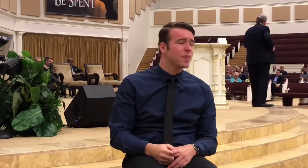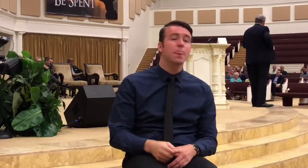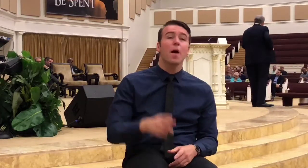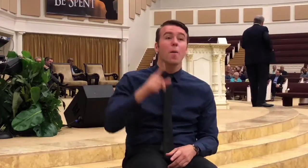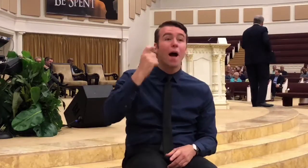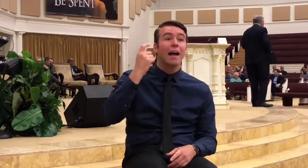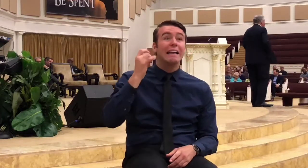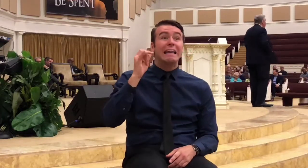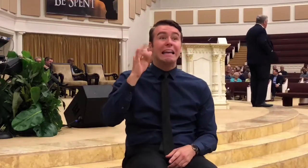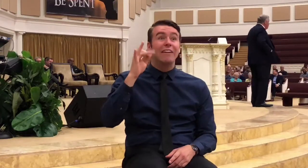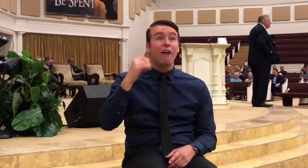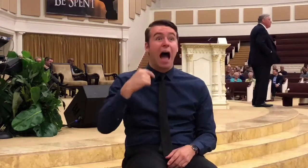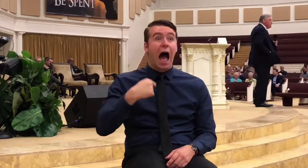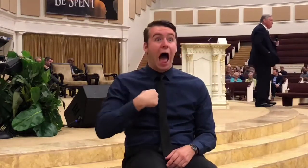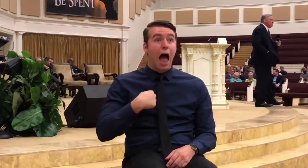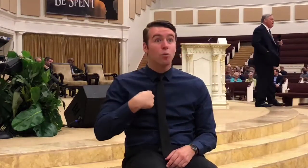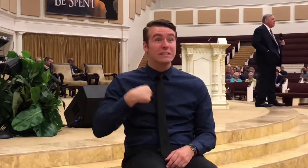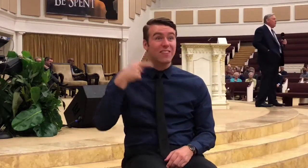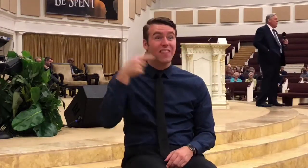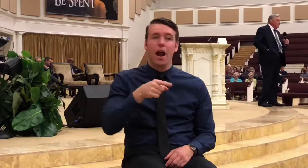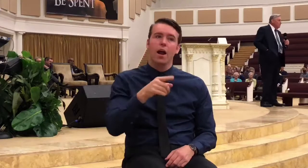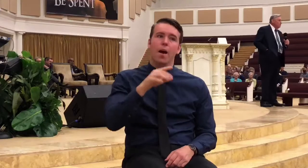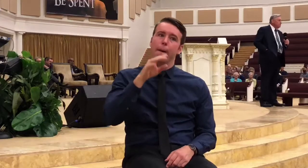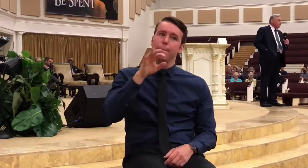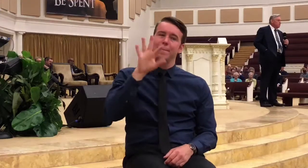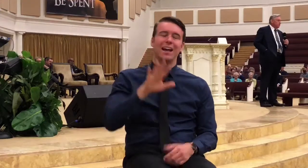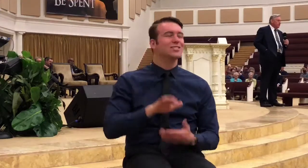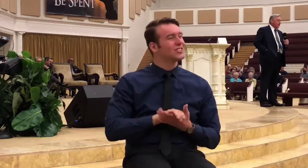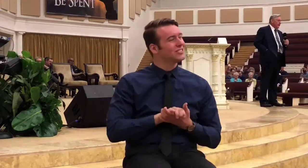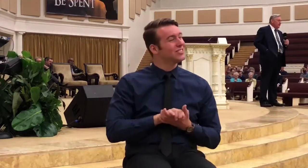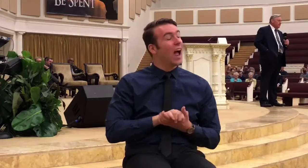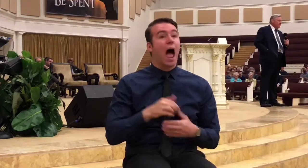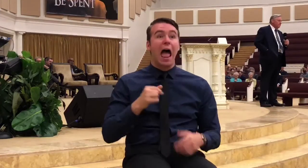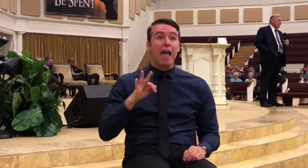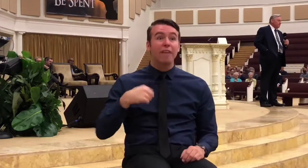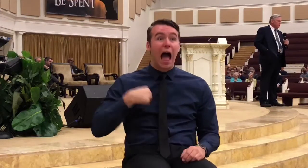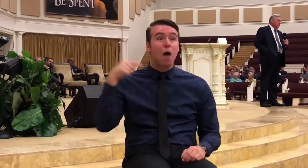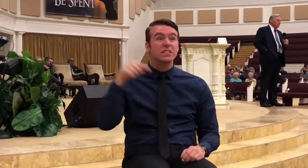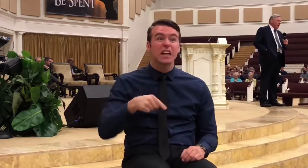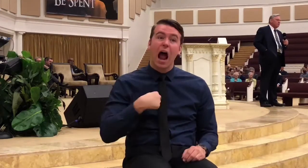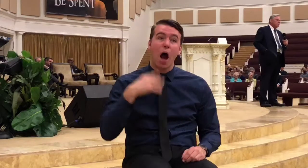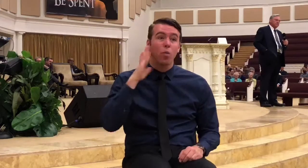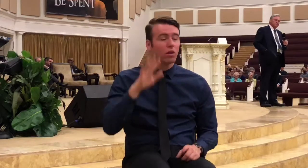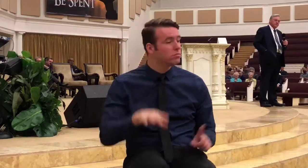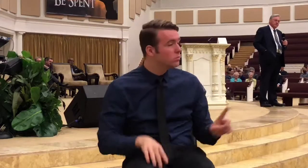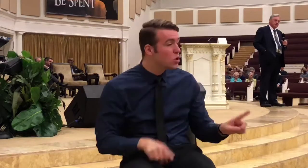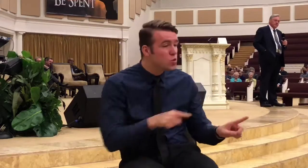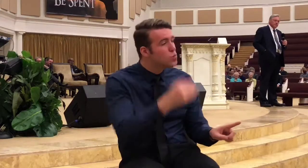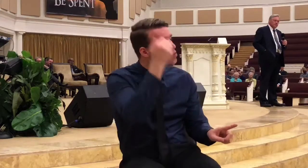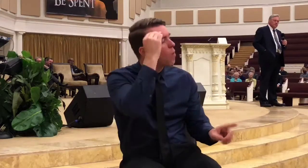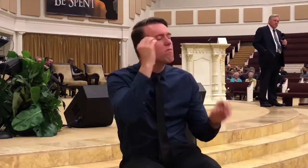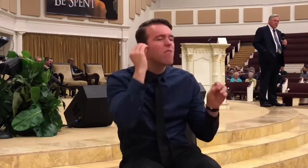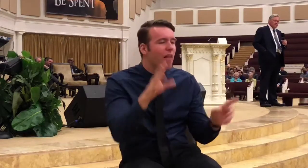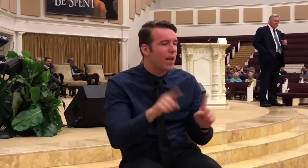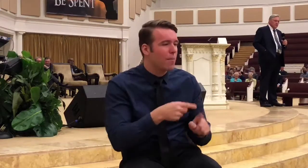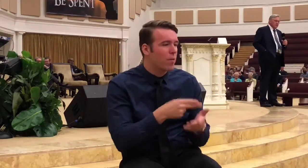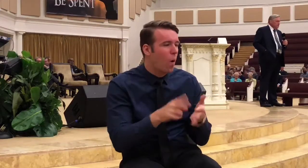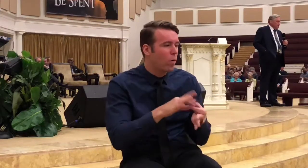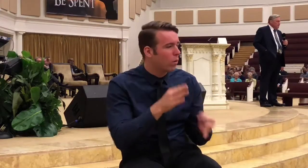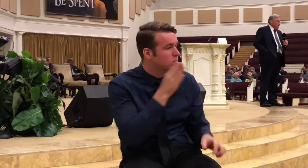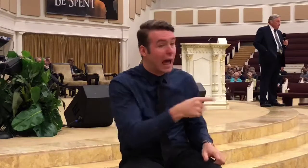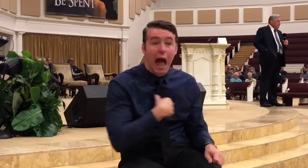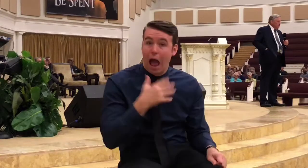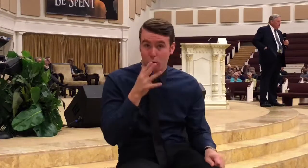Because I would have told him, you don't know enough about the Holy Ghost to get out of a cereal box.